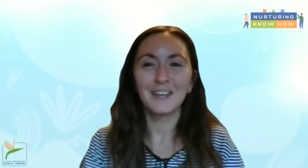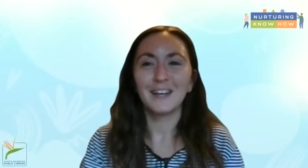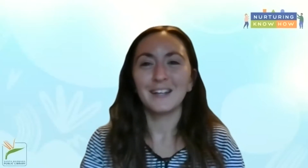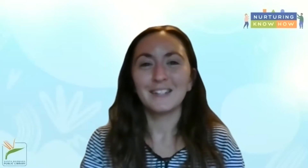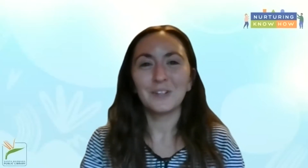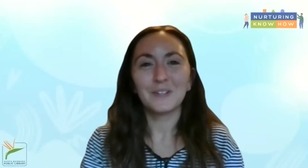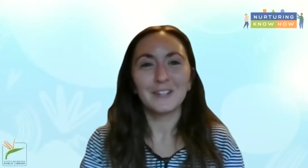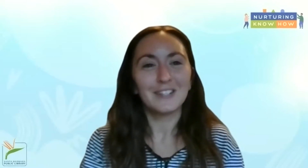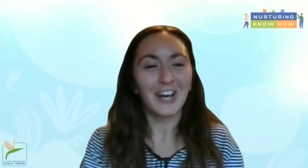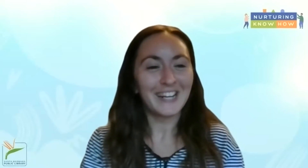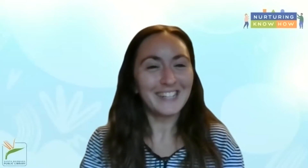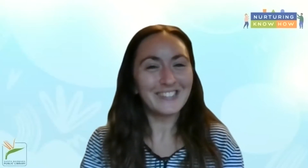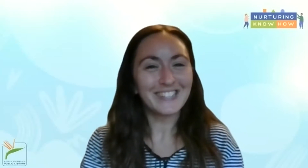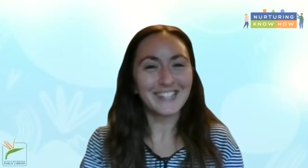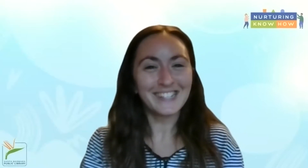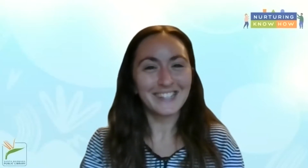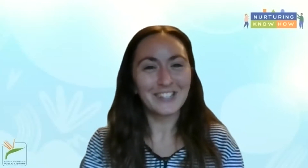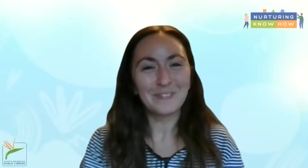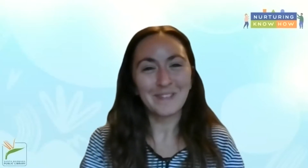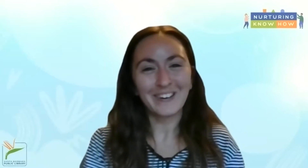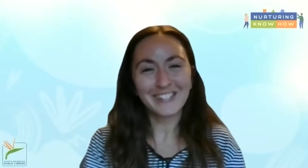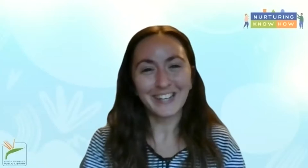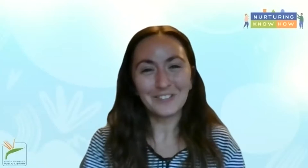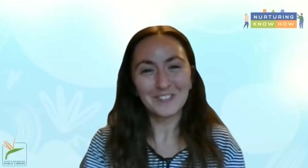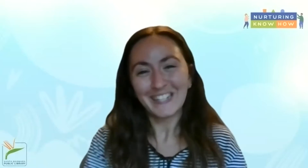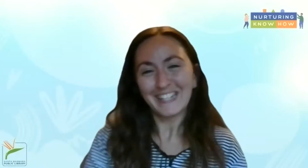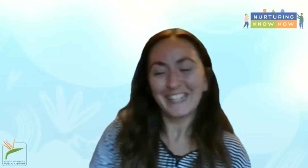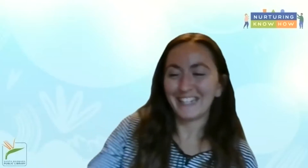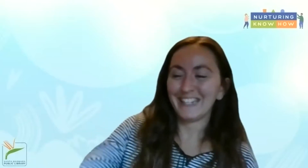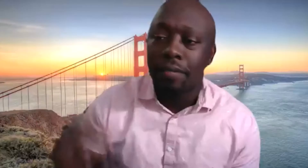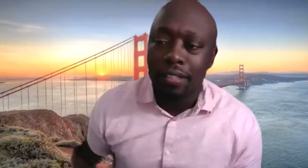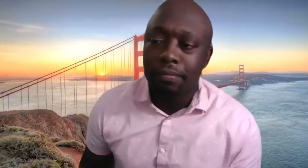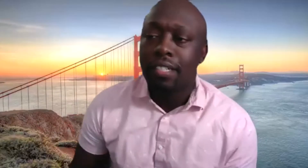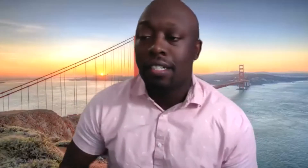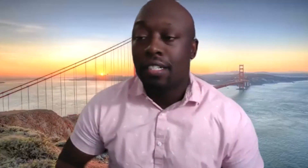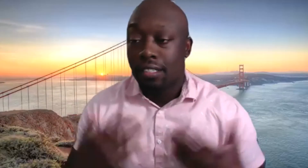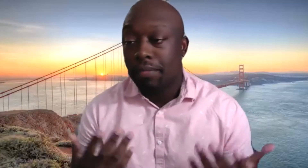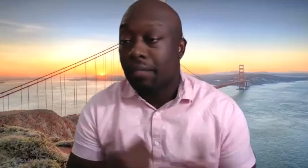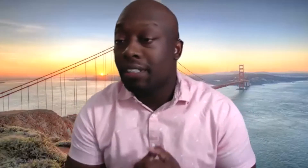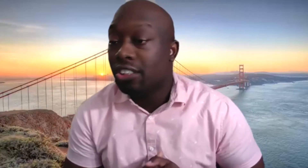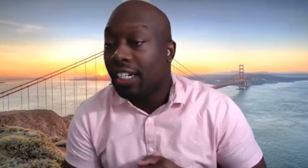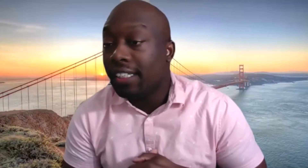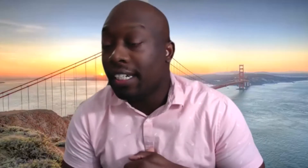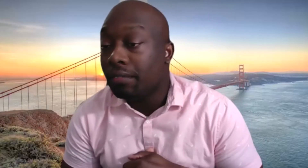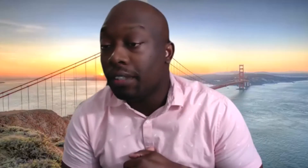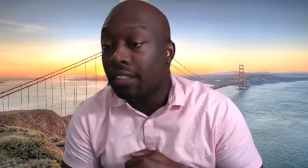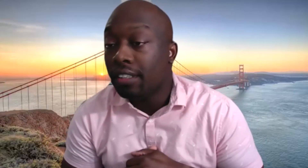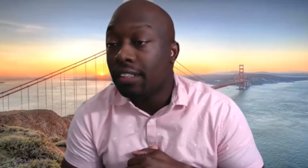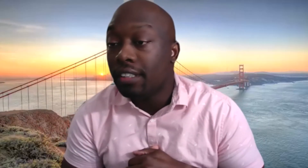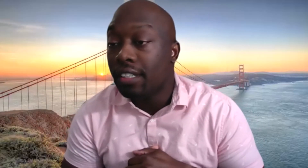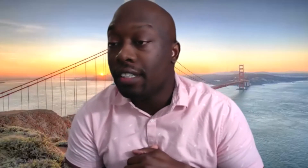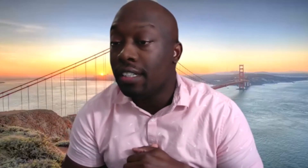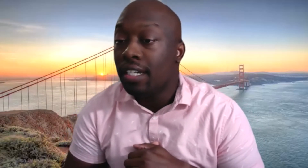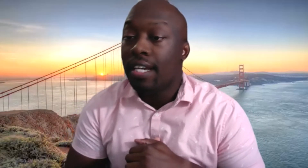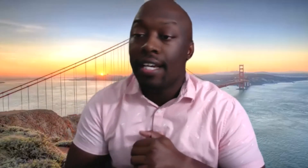him. So Ajani, do you want to tell us a little bit about yourself? Hello, everyone. So my name is Ajani